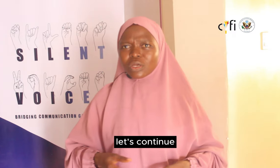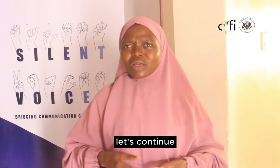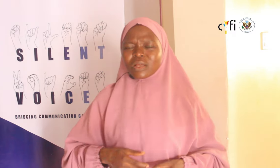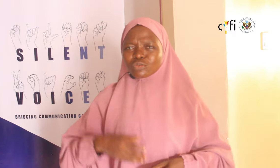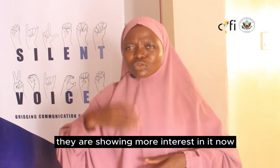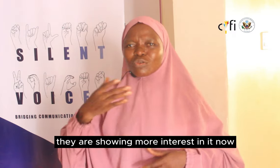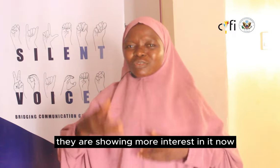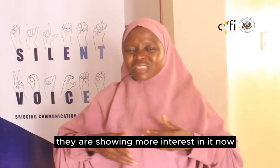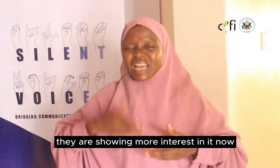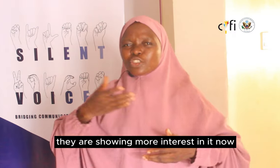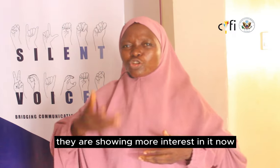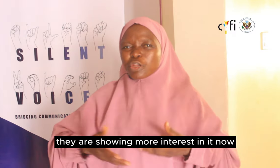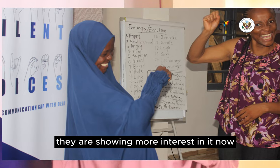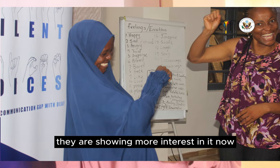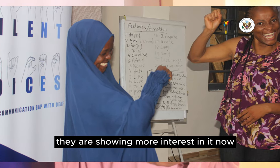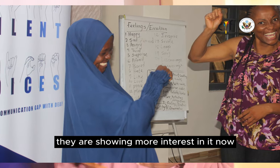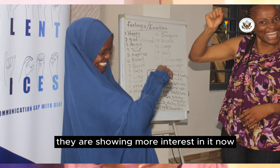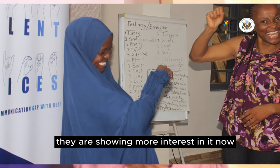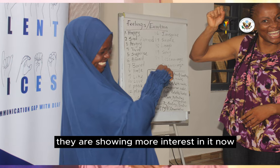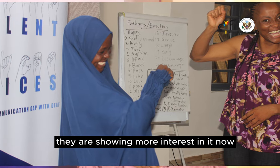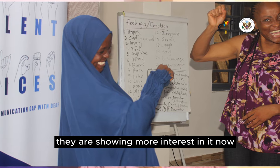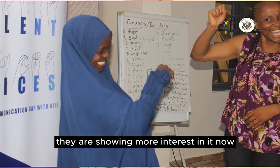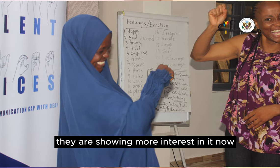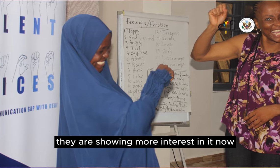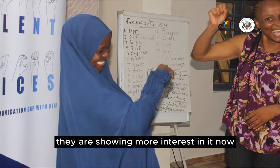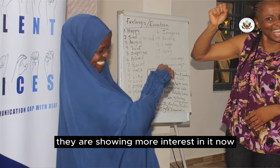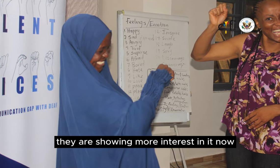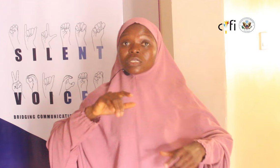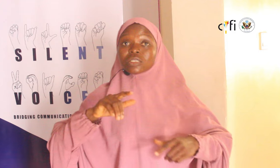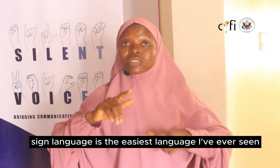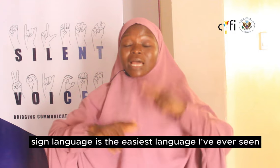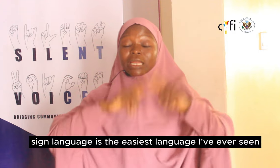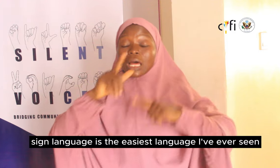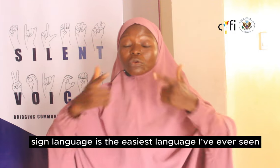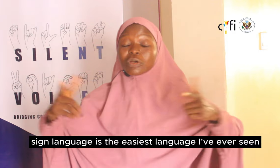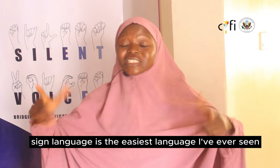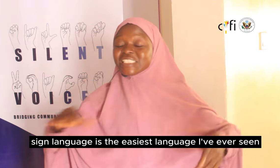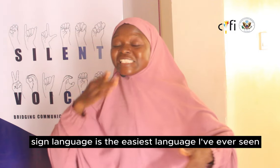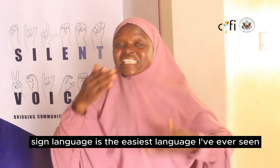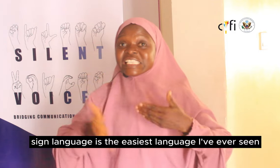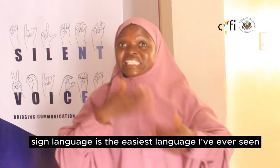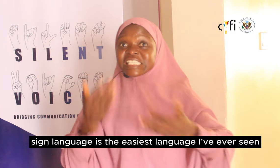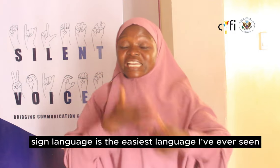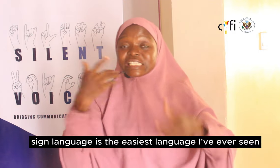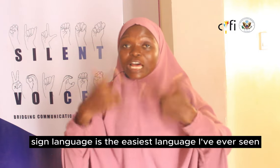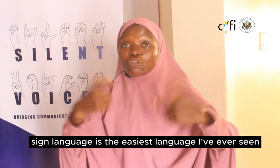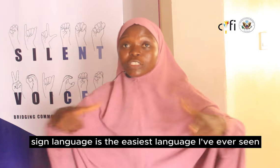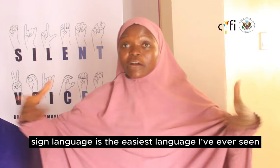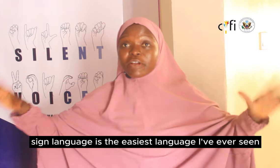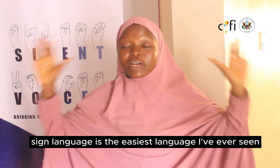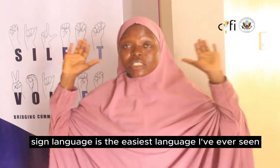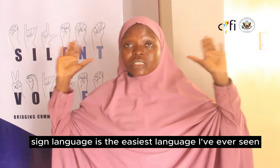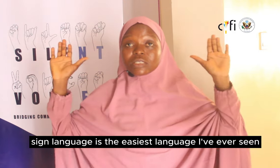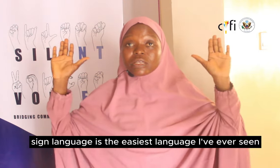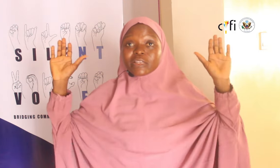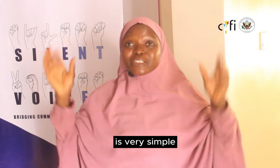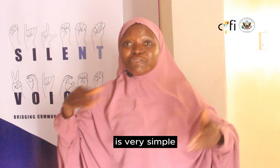okay, let's continue. So they are showing more interest in it now. Sign language is the easiest language I've ever seen. It's